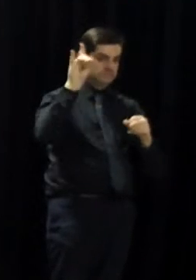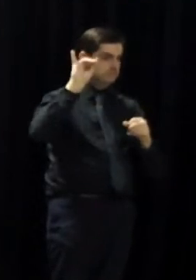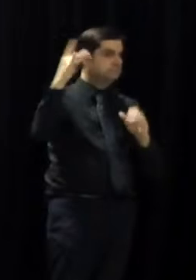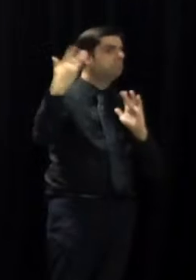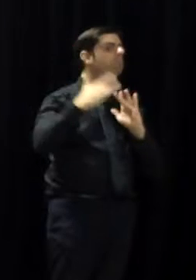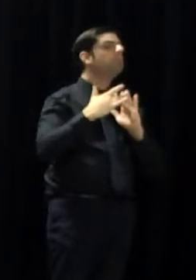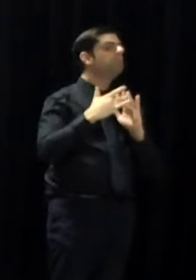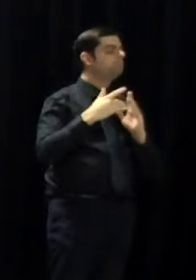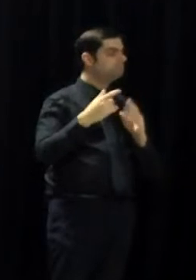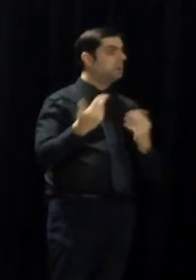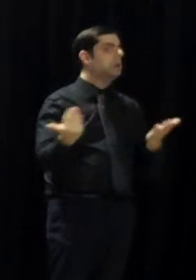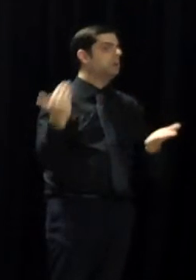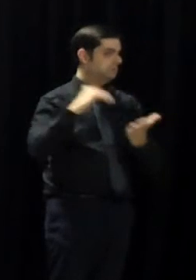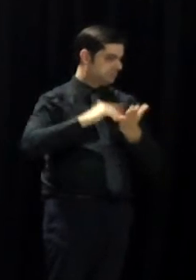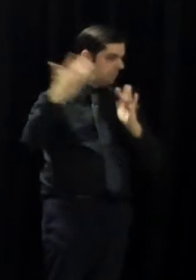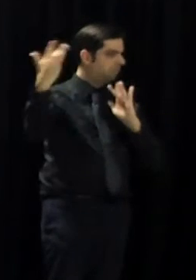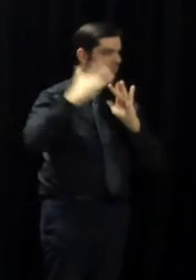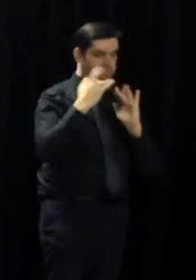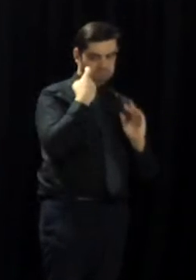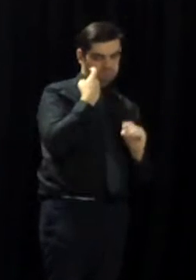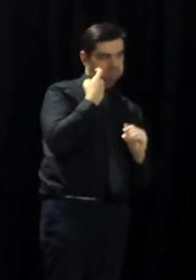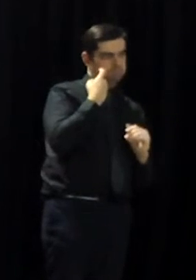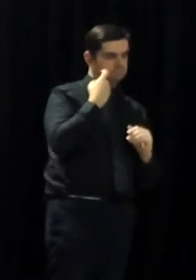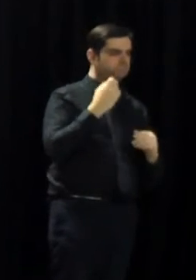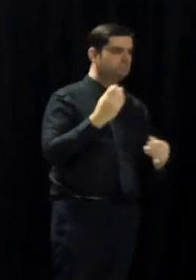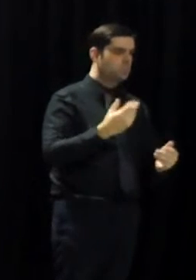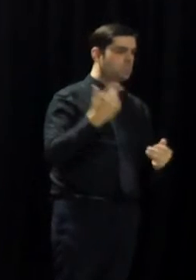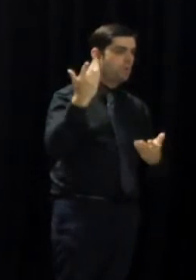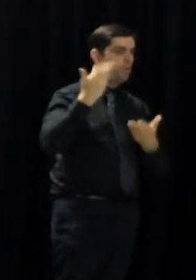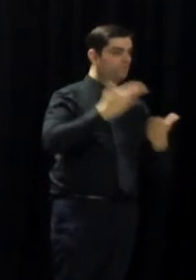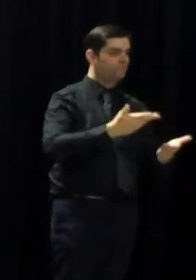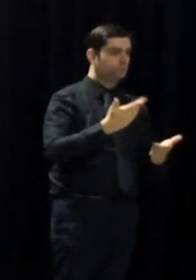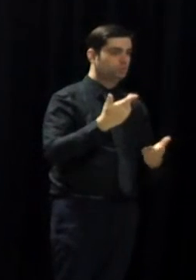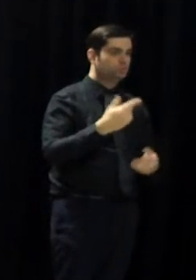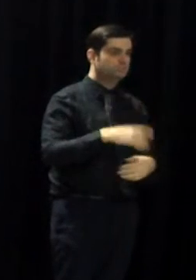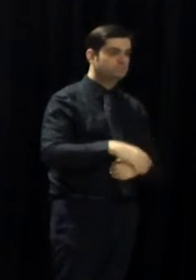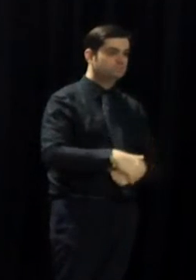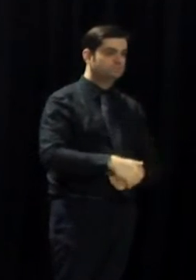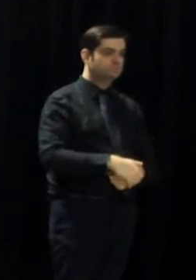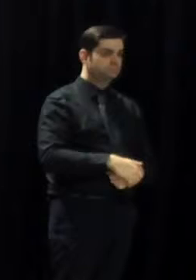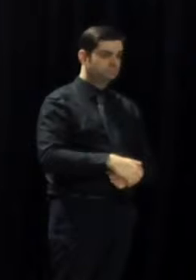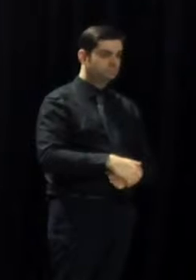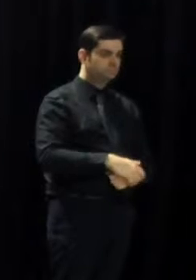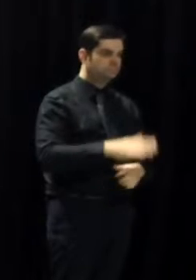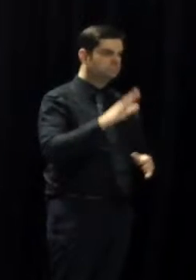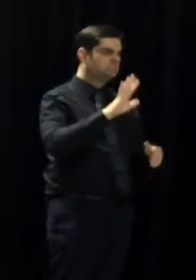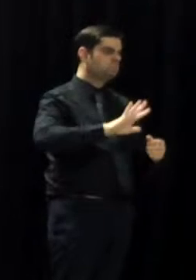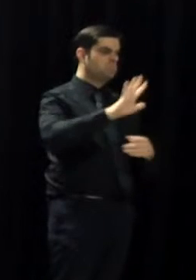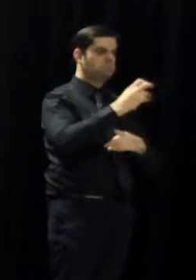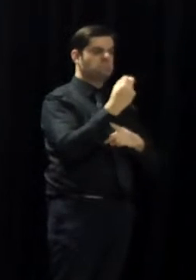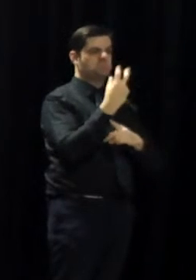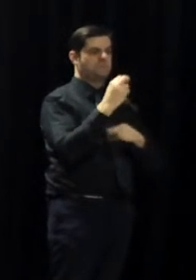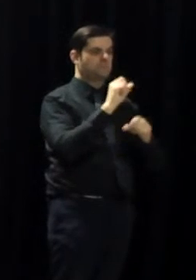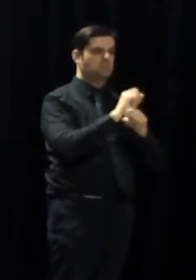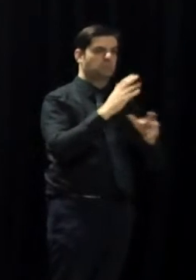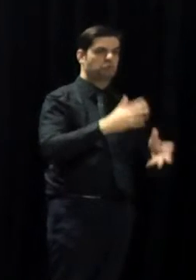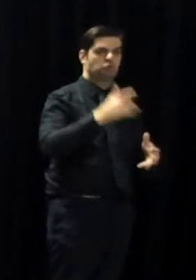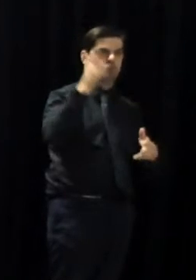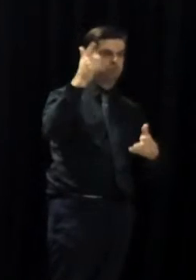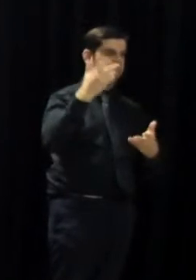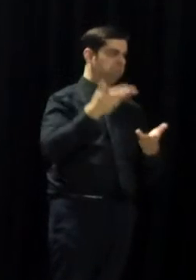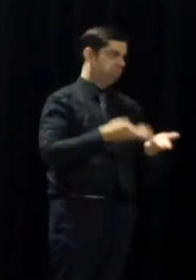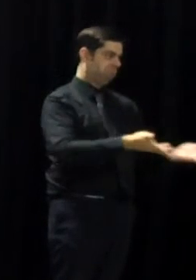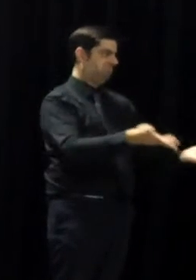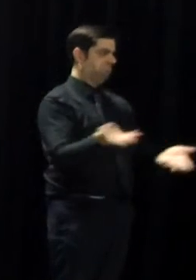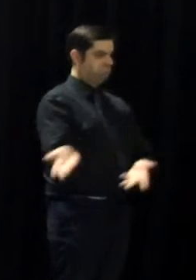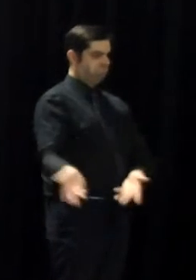a dozen employees that will do. They're going to take the Johns Hopkins course. They're going to pay